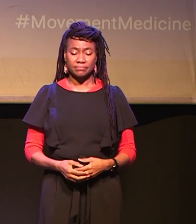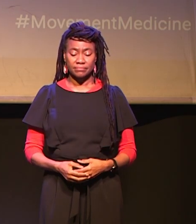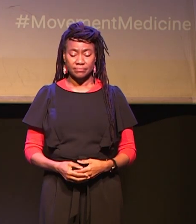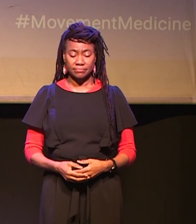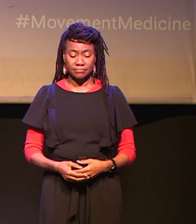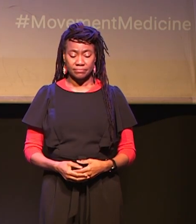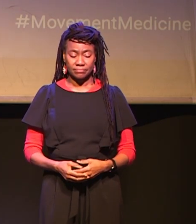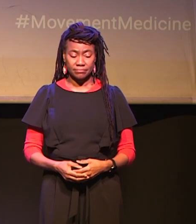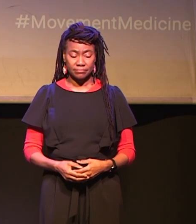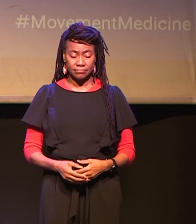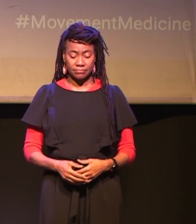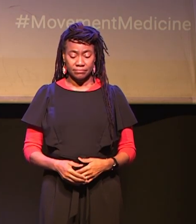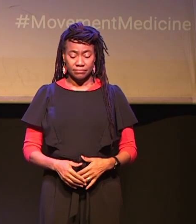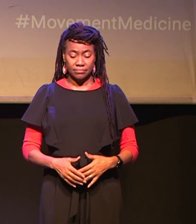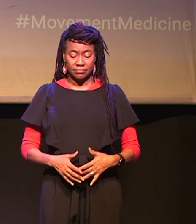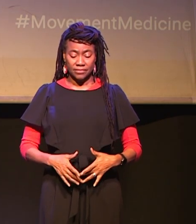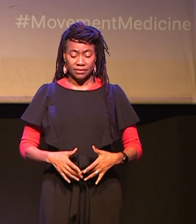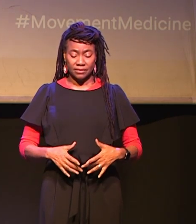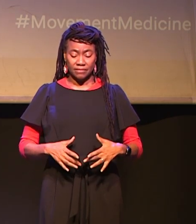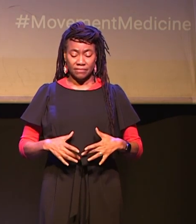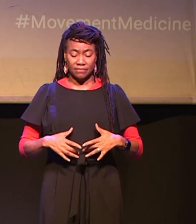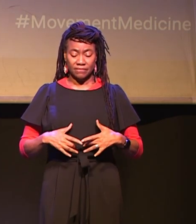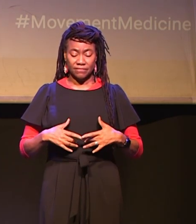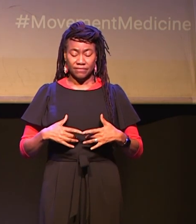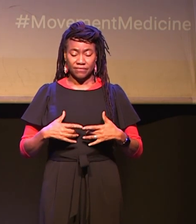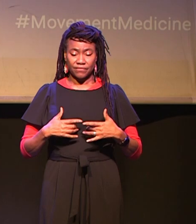And then feeling into your body,